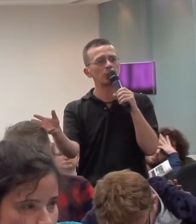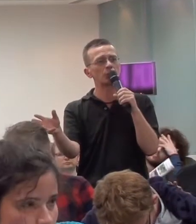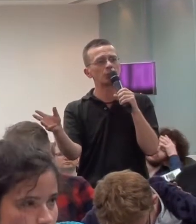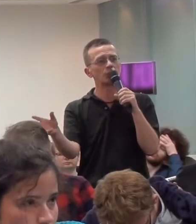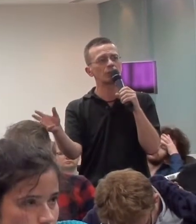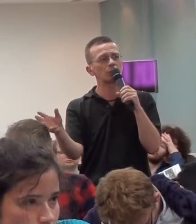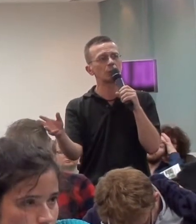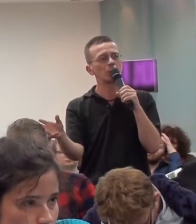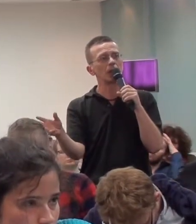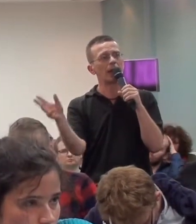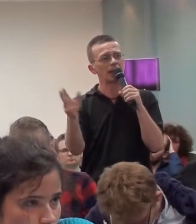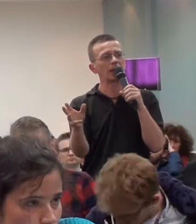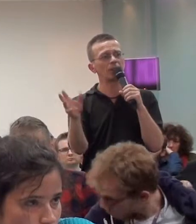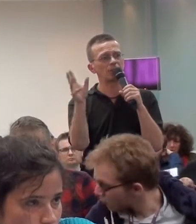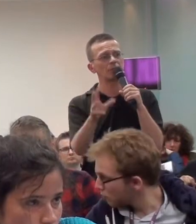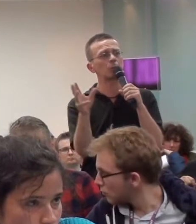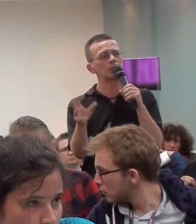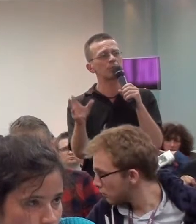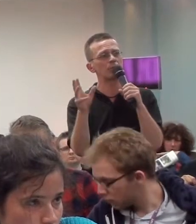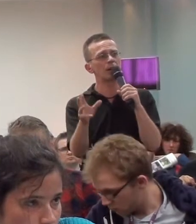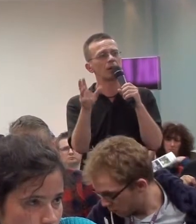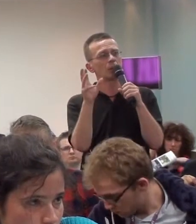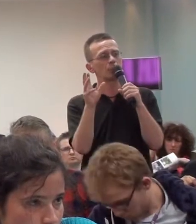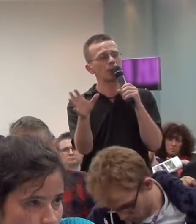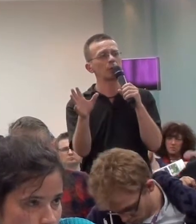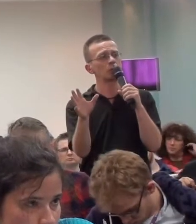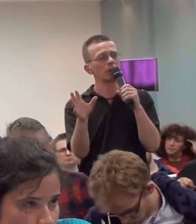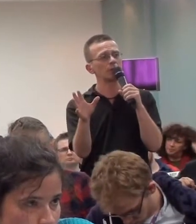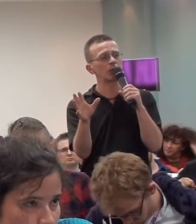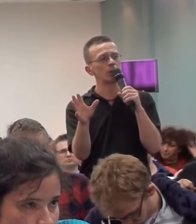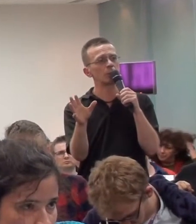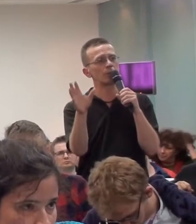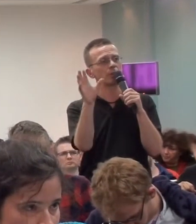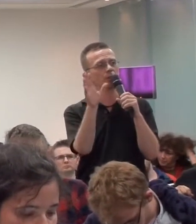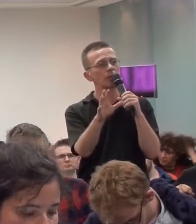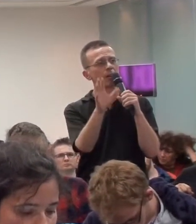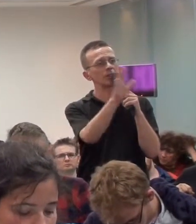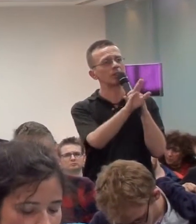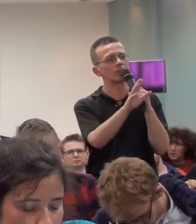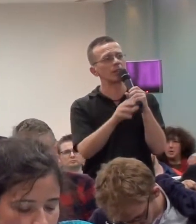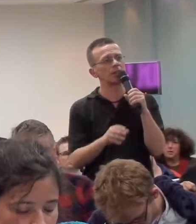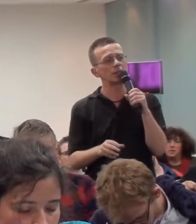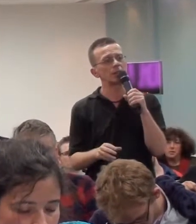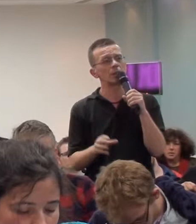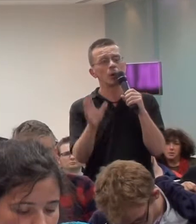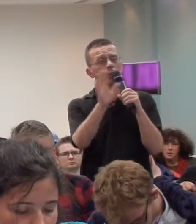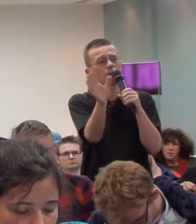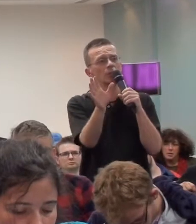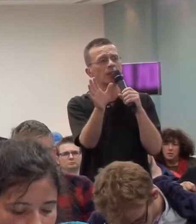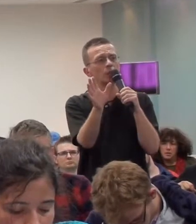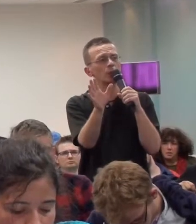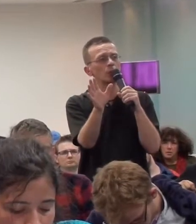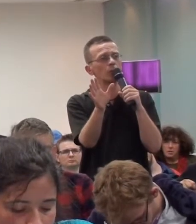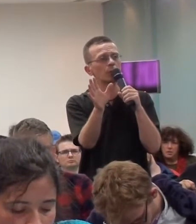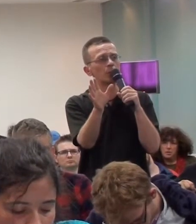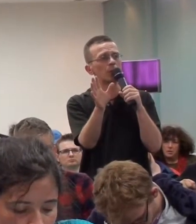the speaker used as a film. Again, the centrepiece of that brilliant work of art, both in the cinema and in the theatre, was